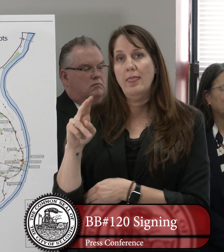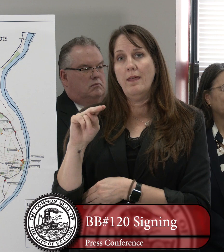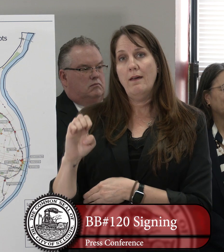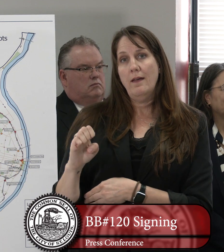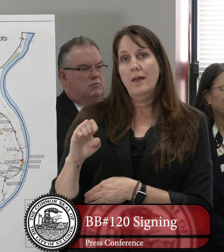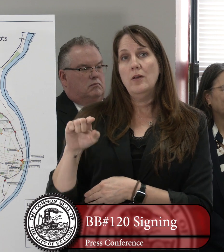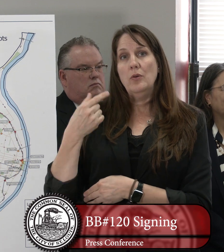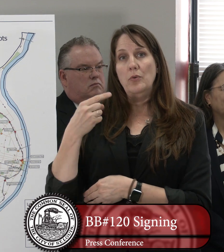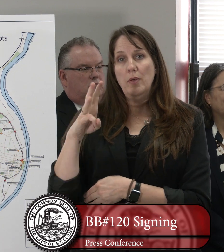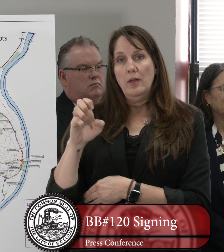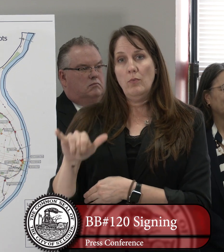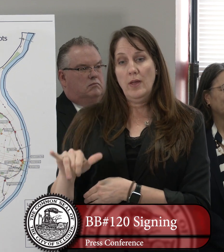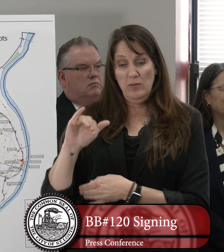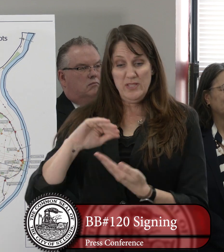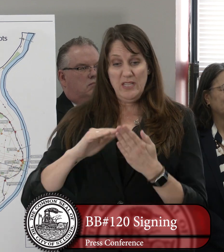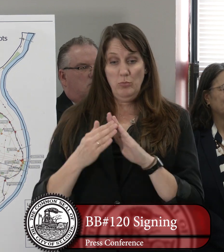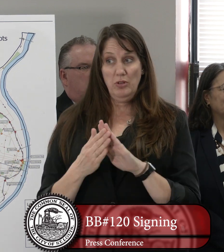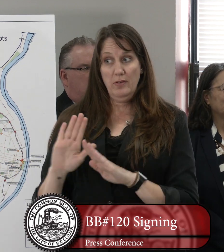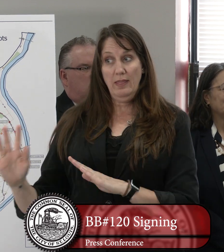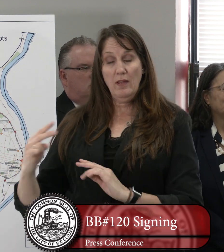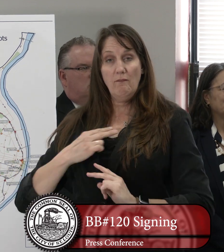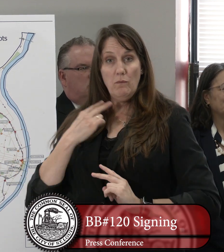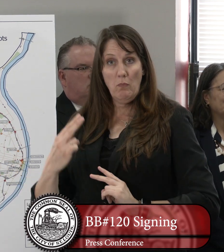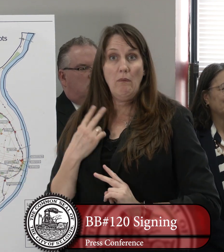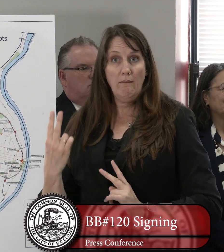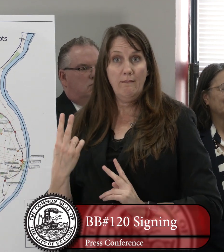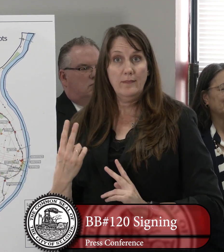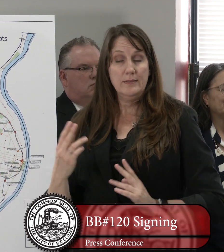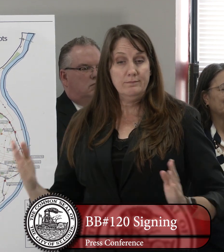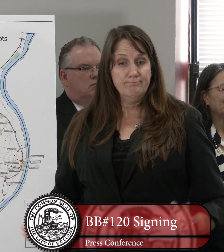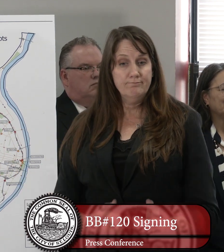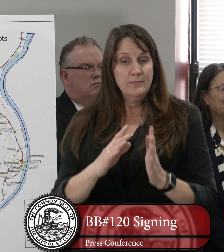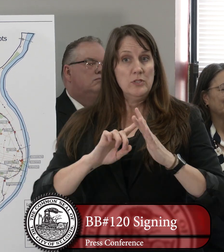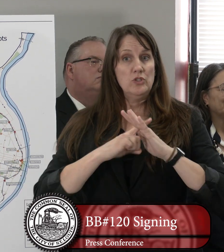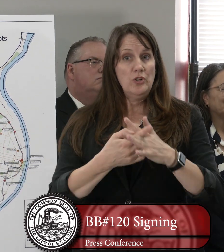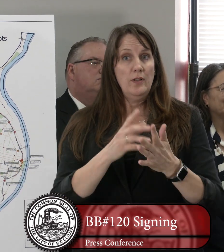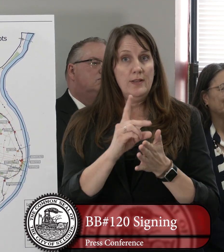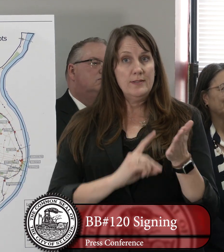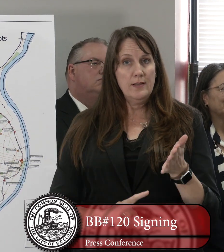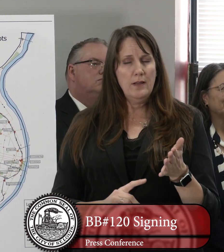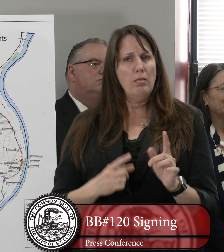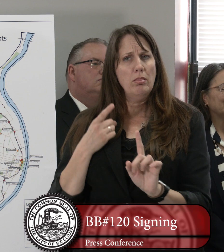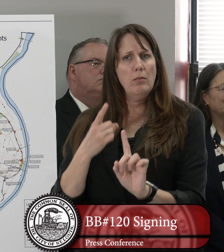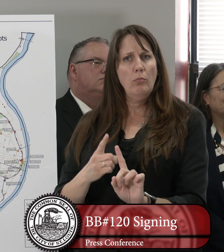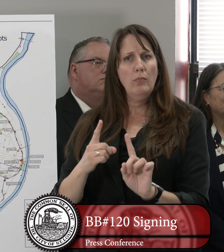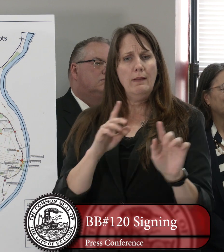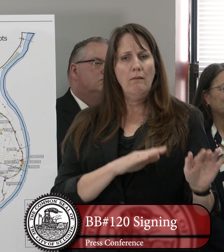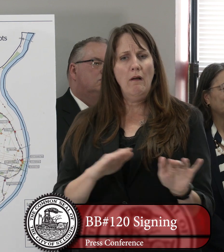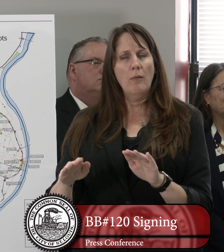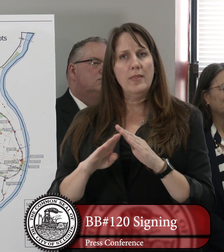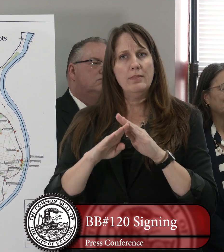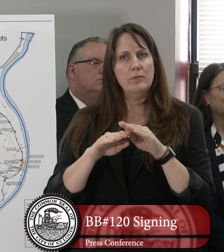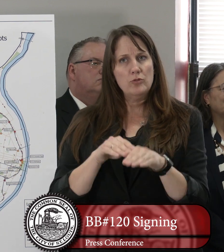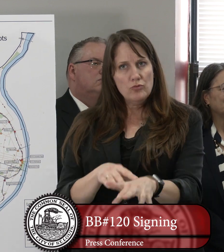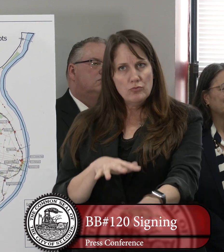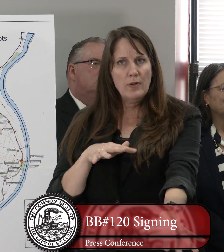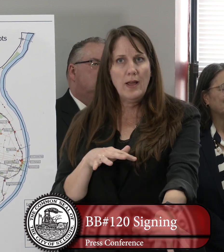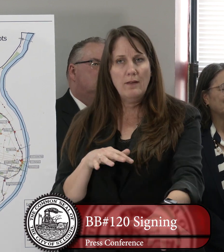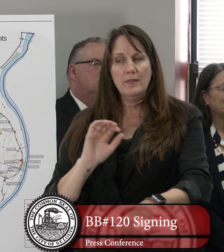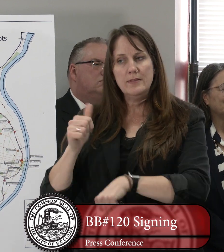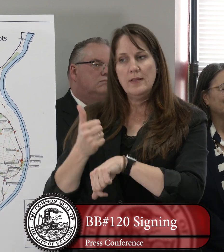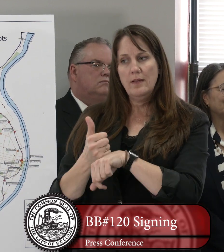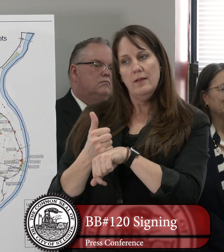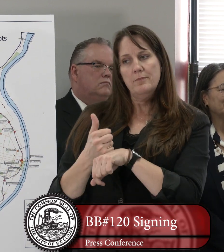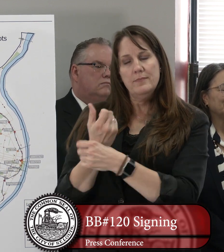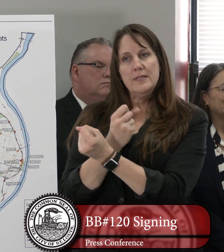community's voice that drove the design, and it is about calming the traffic and creating safe and beautiful places. With the